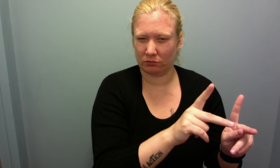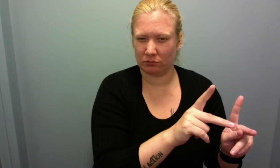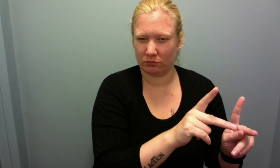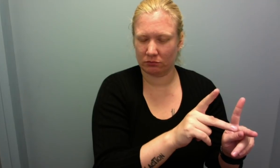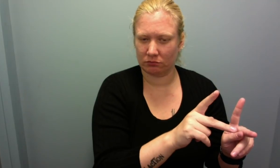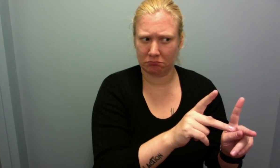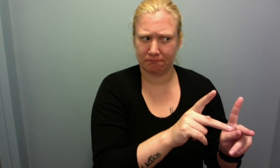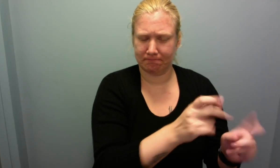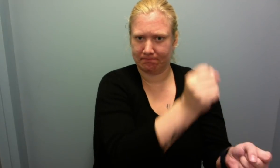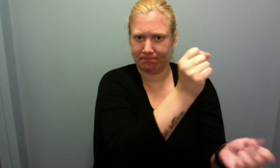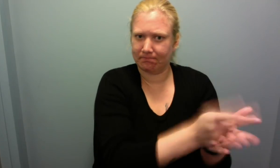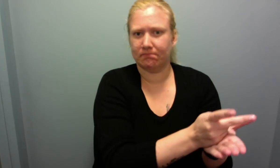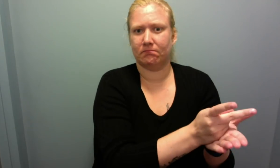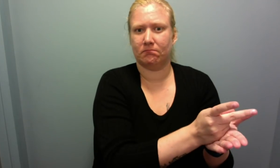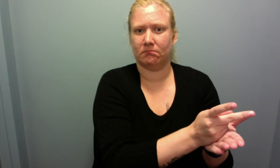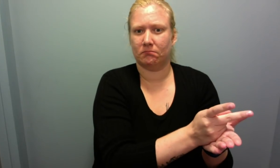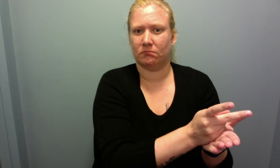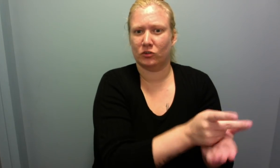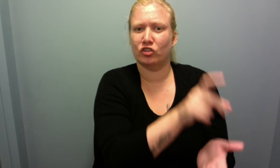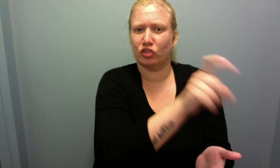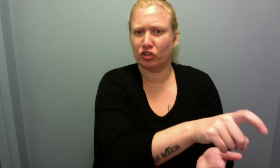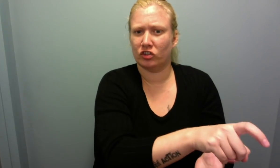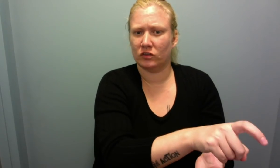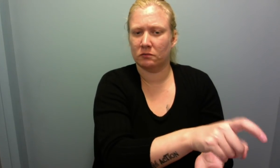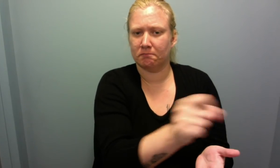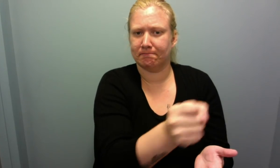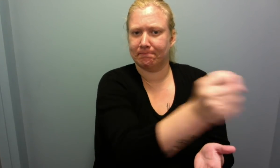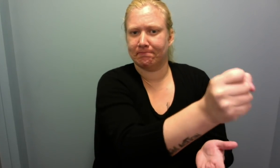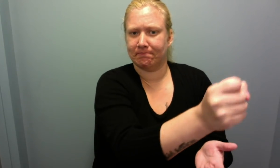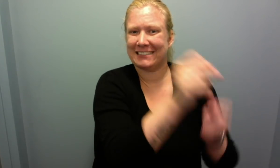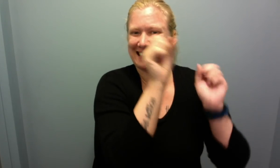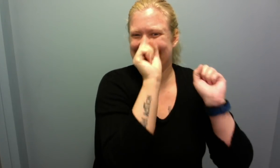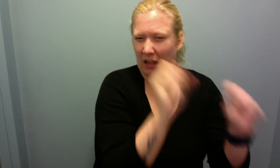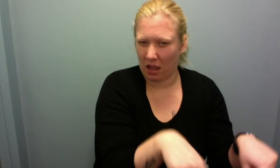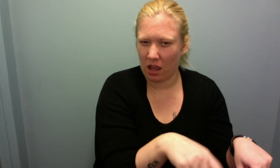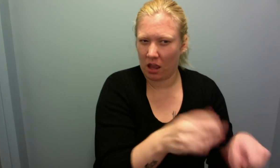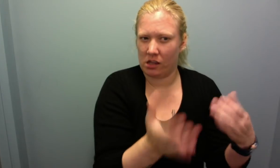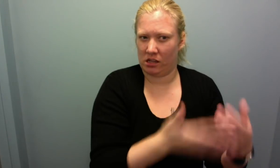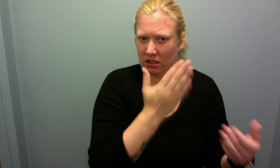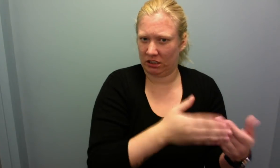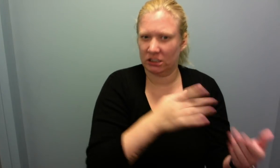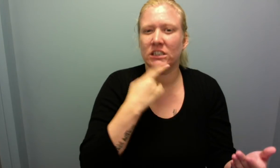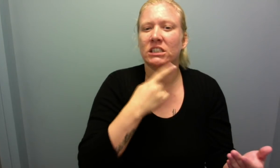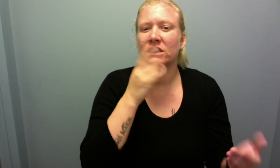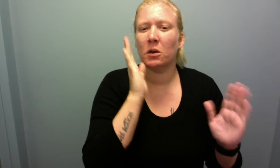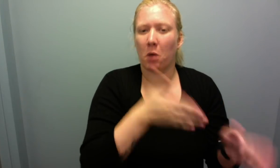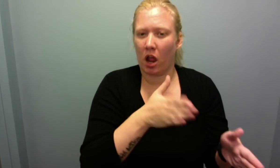really, teaching ASL is one of those rare opportunities where deaf people are almost guaranteed a job. A